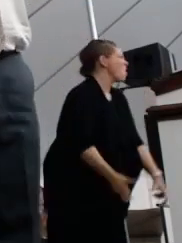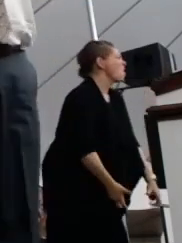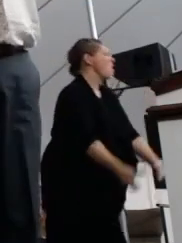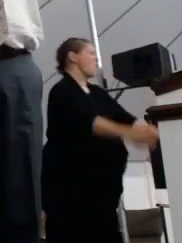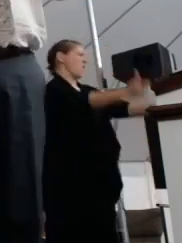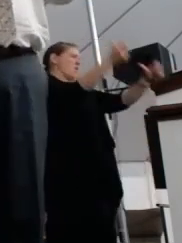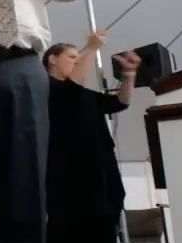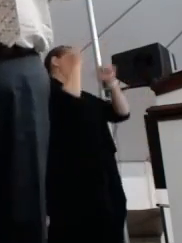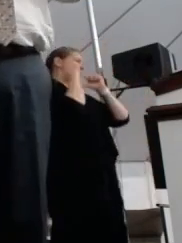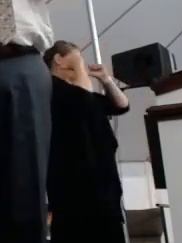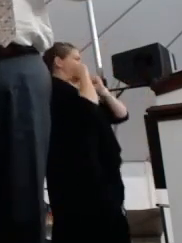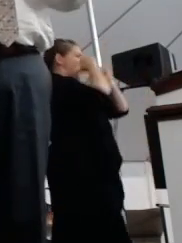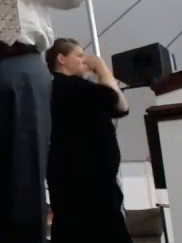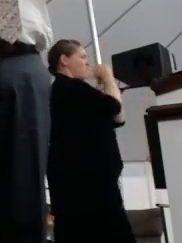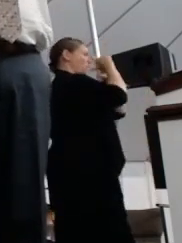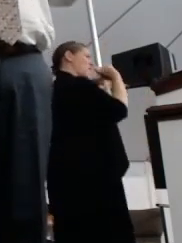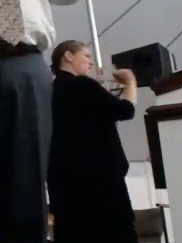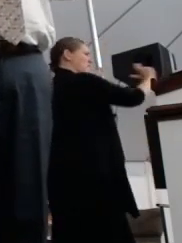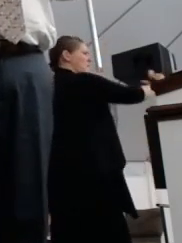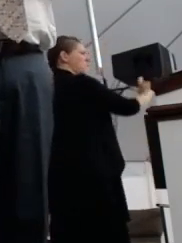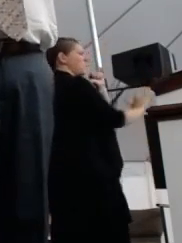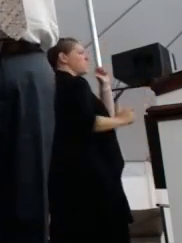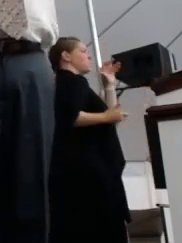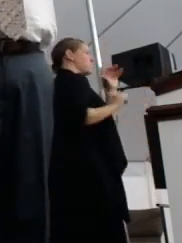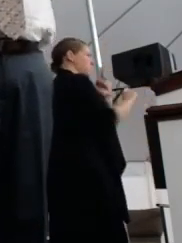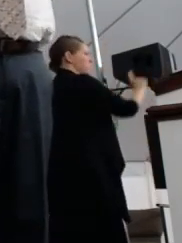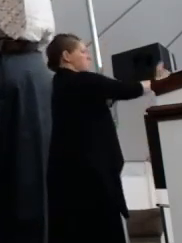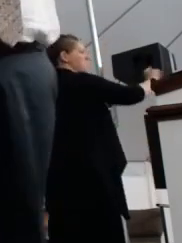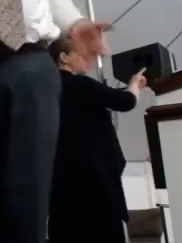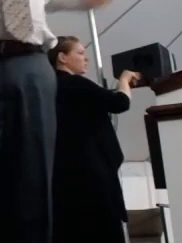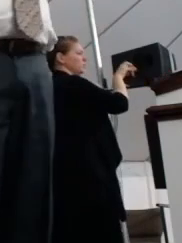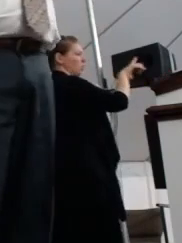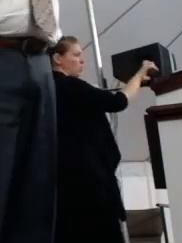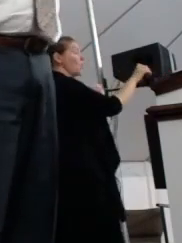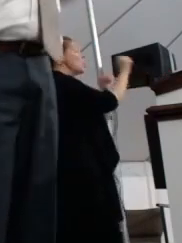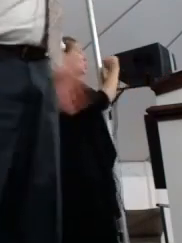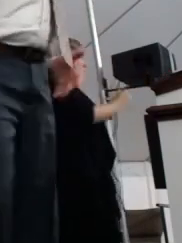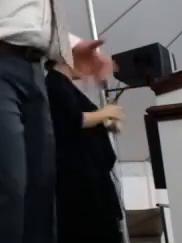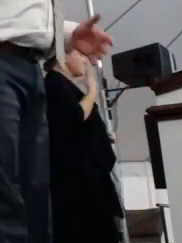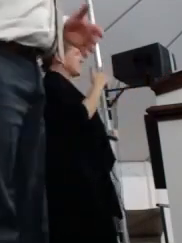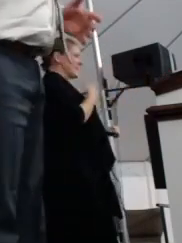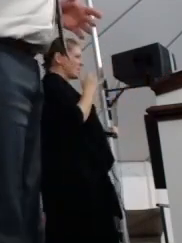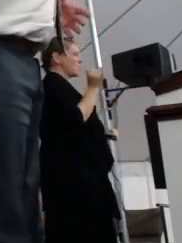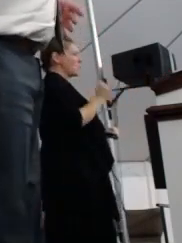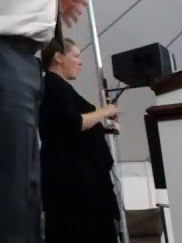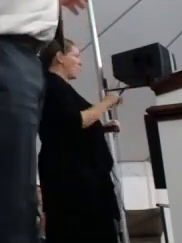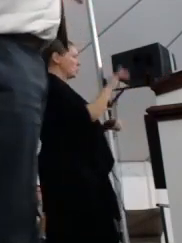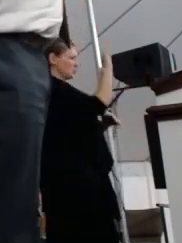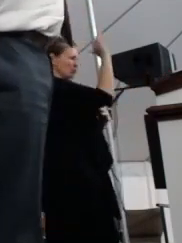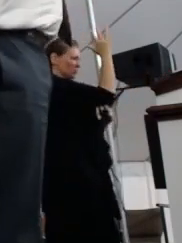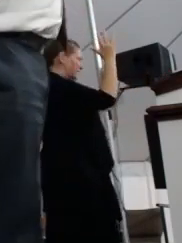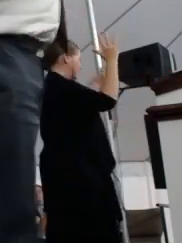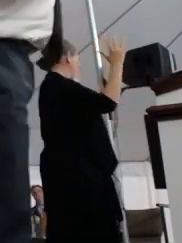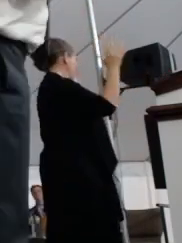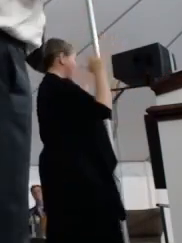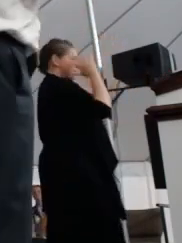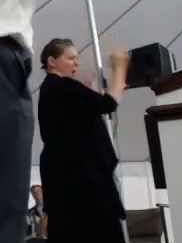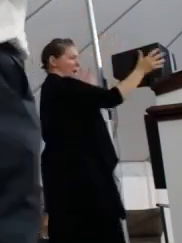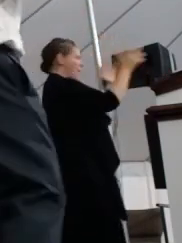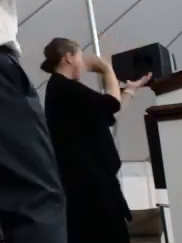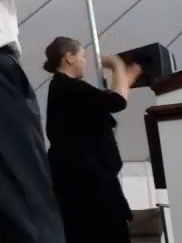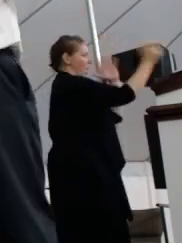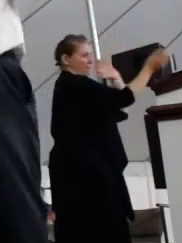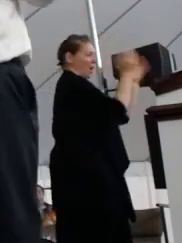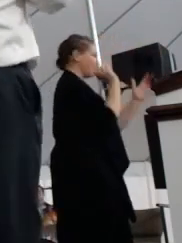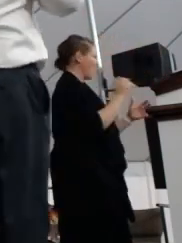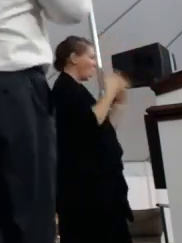shoulder and run with her through the jungle. She could feel the smacking of branches and the ripping of her